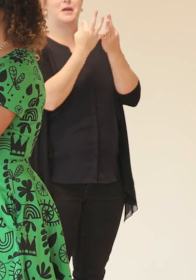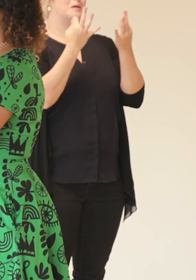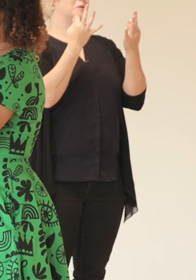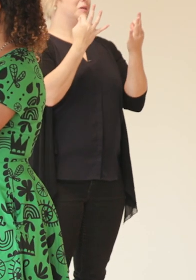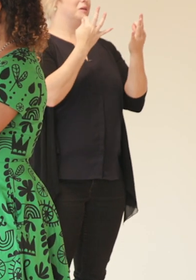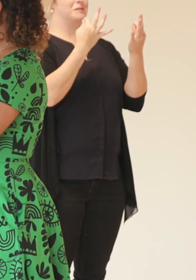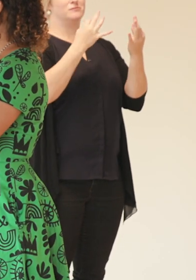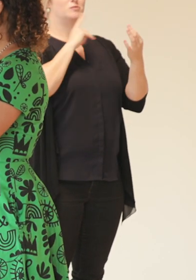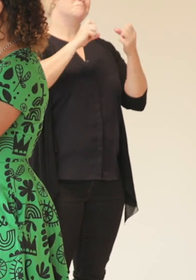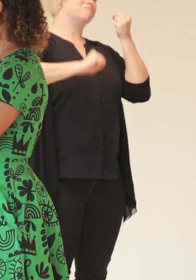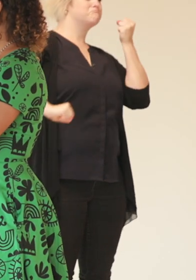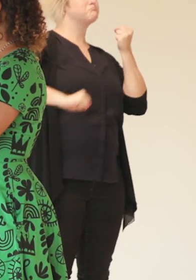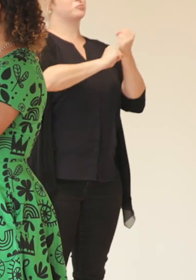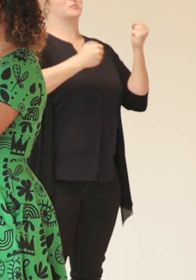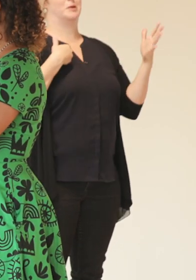not going to cry.